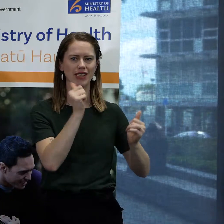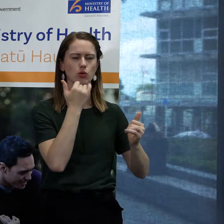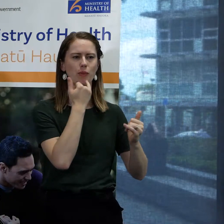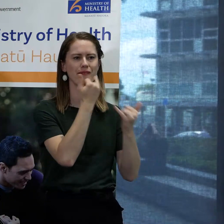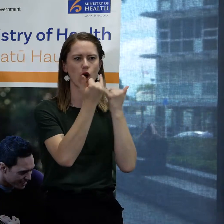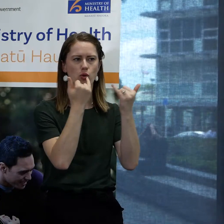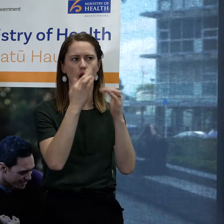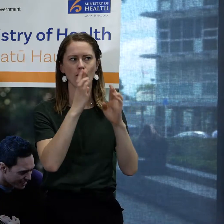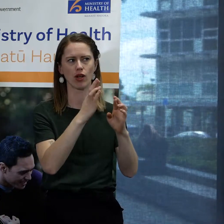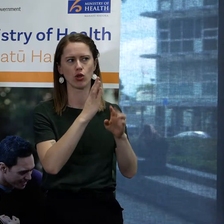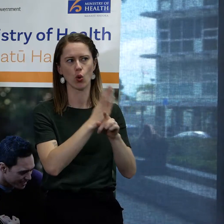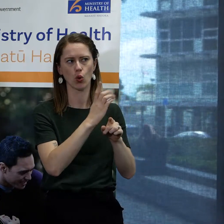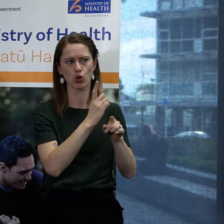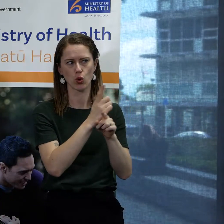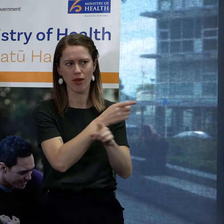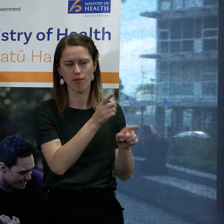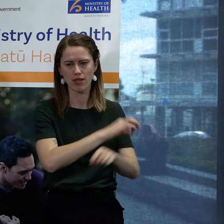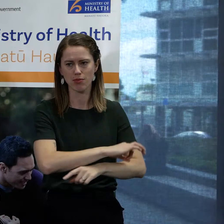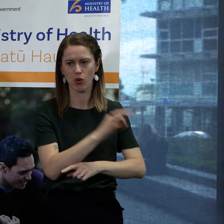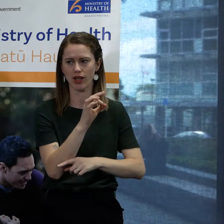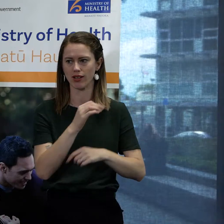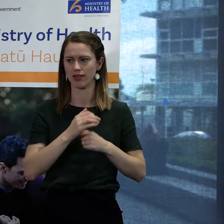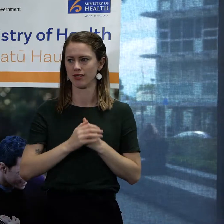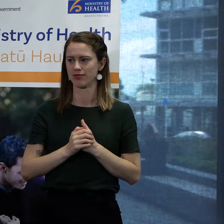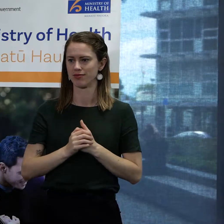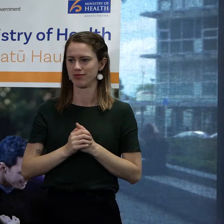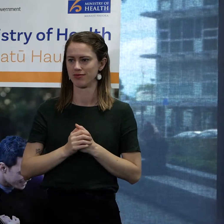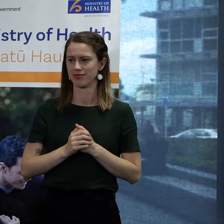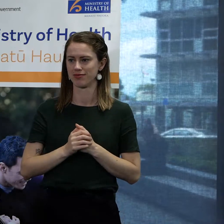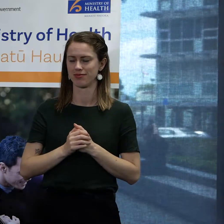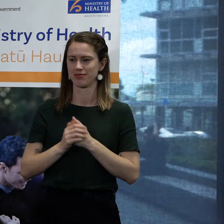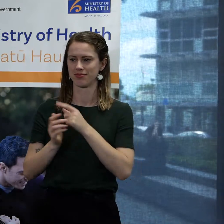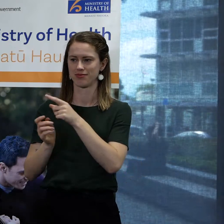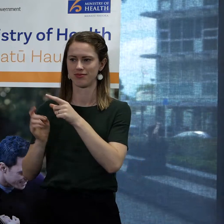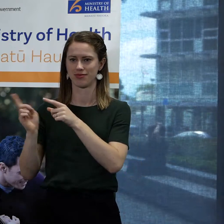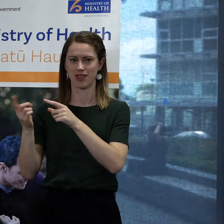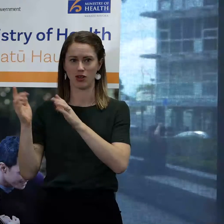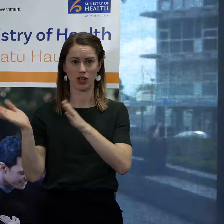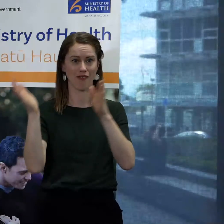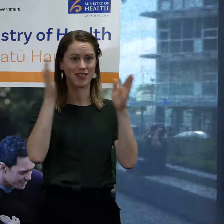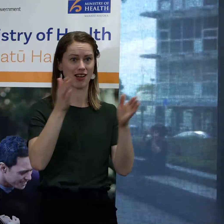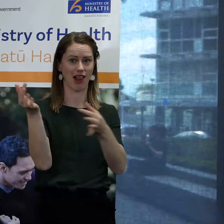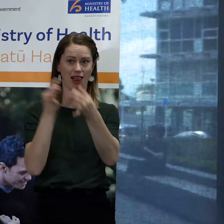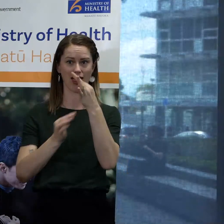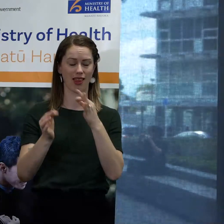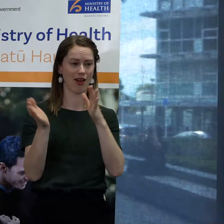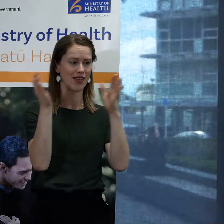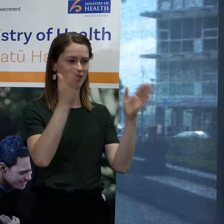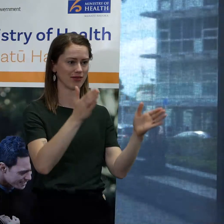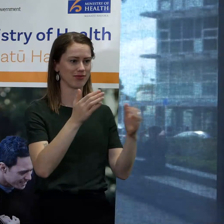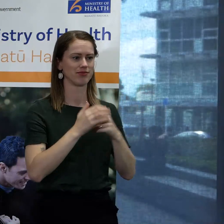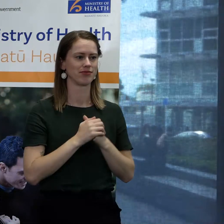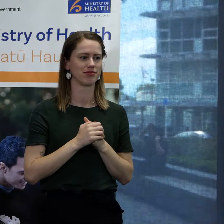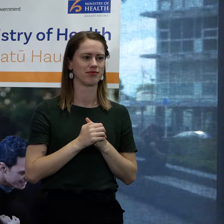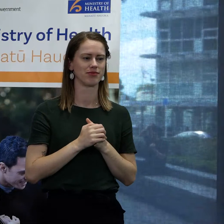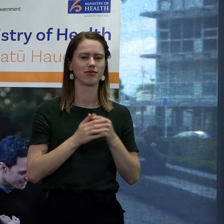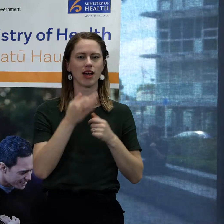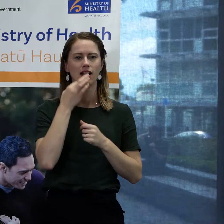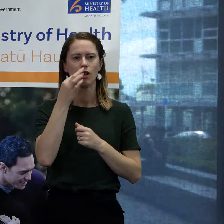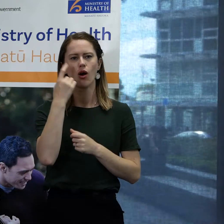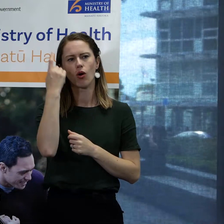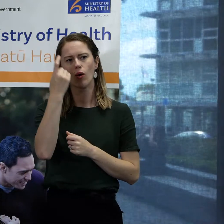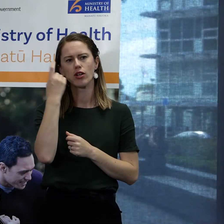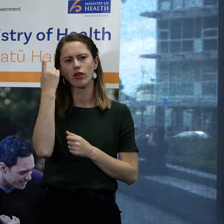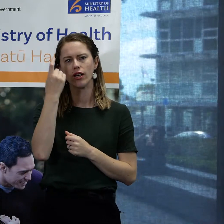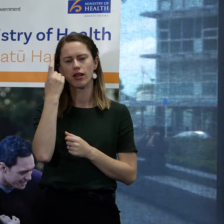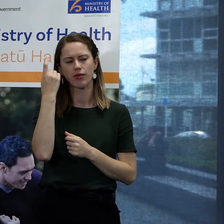and hopefully spoken with this morning. What I'm going to do is go to the other side. Hi, I was just wondering, how often